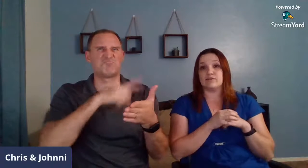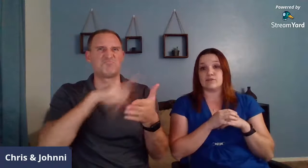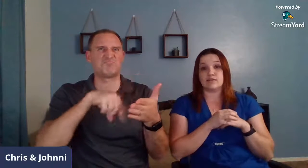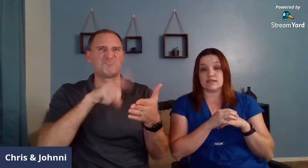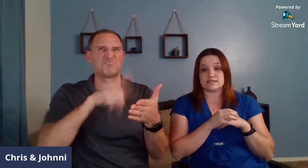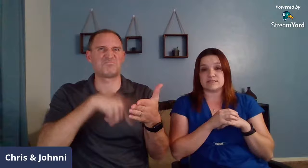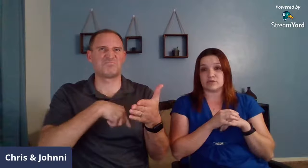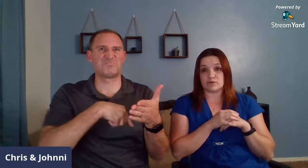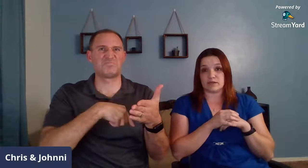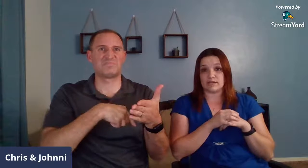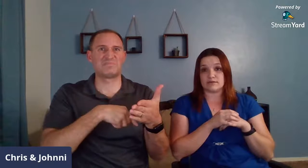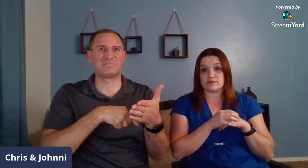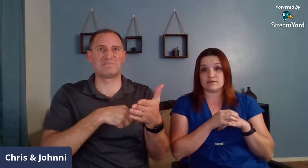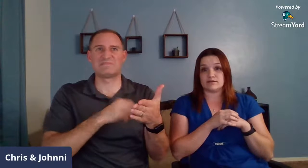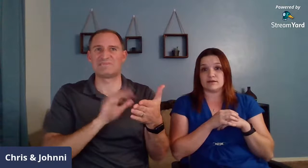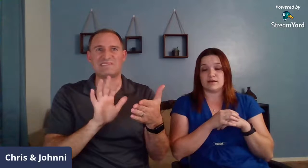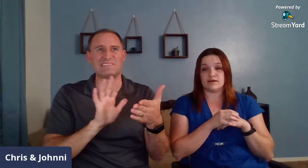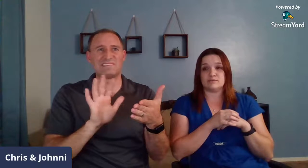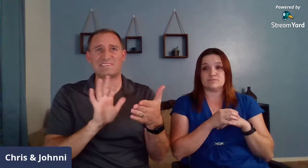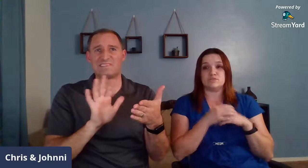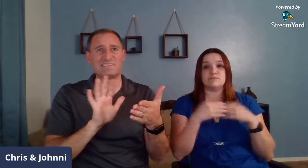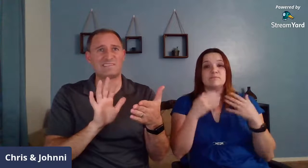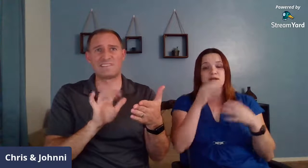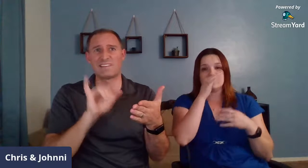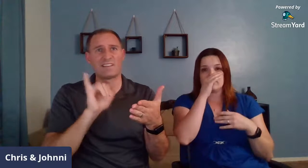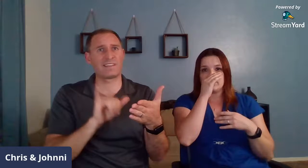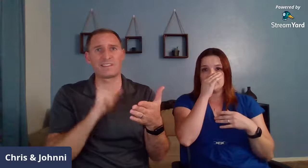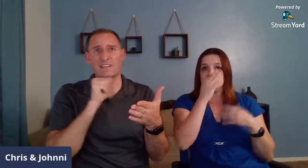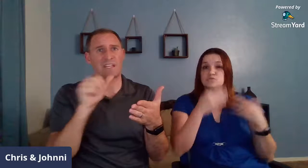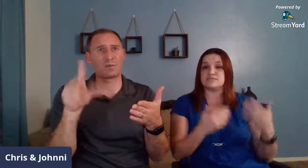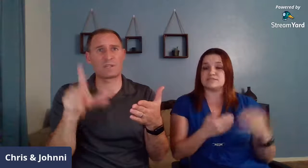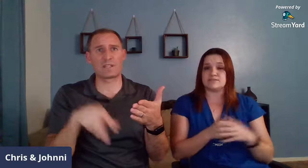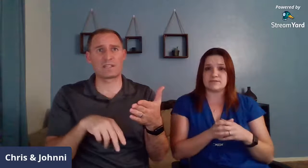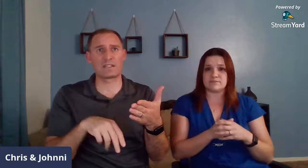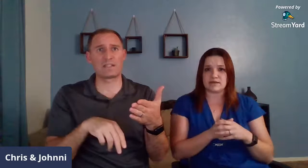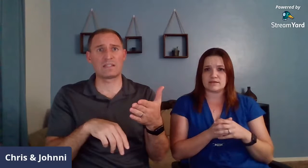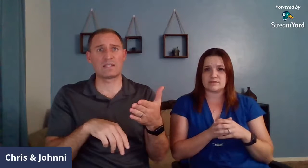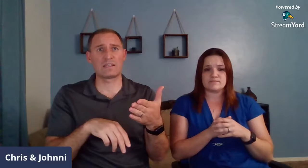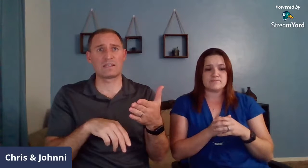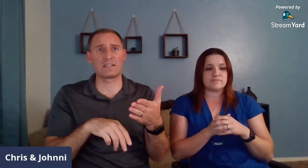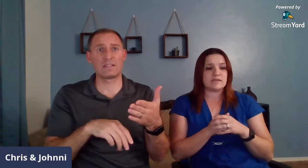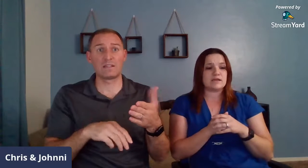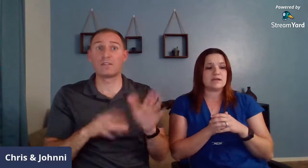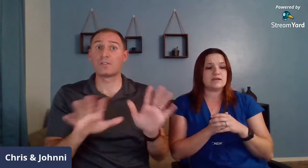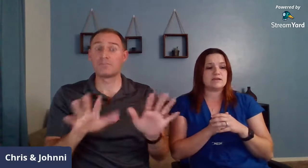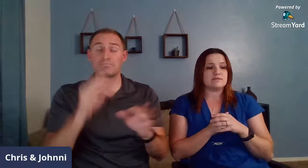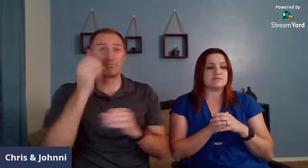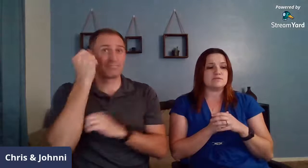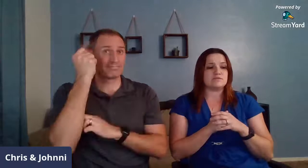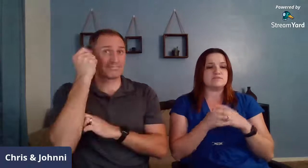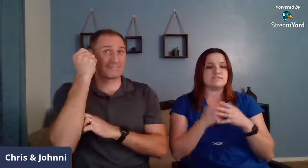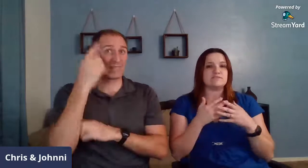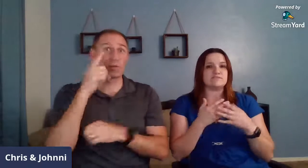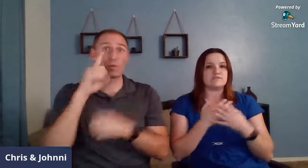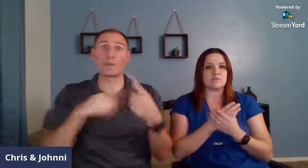never okay. So be mindful when you do receive feedback to receive it from the